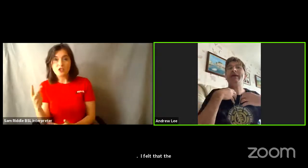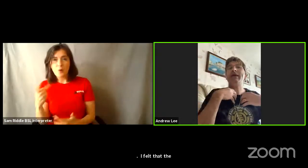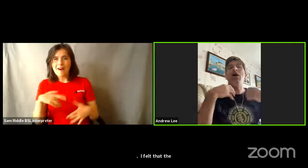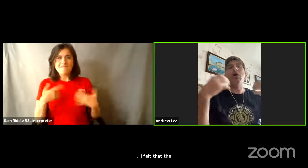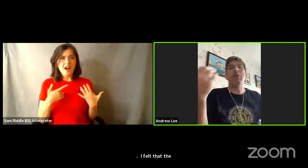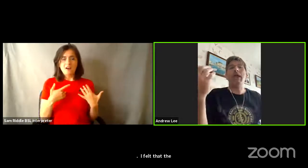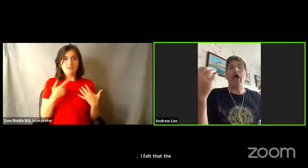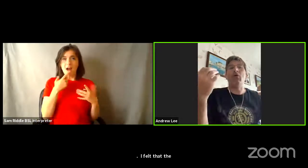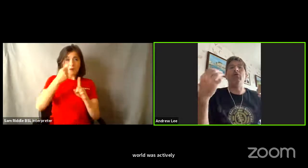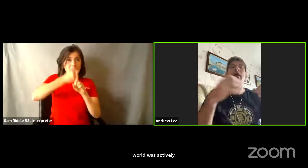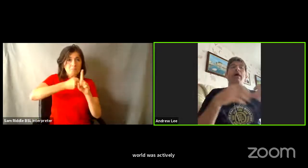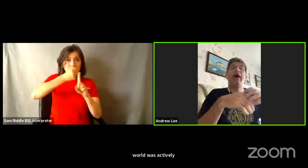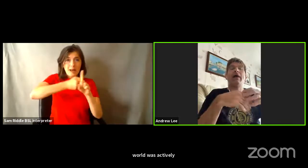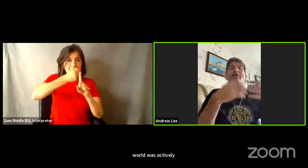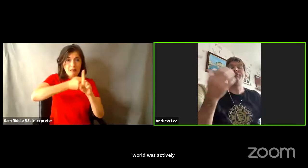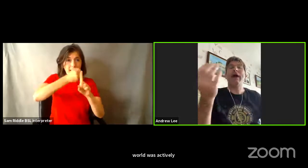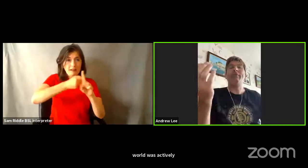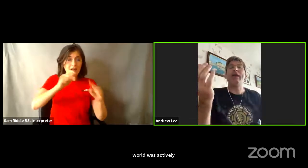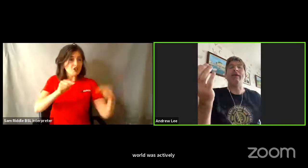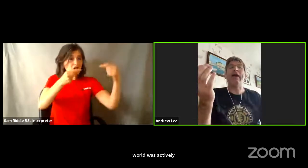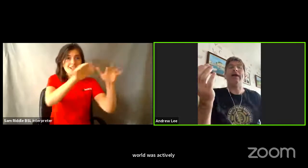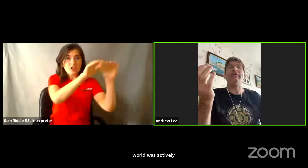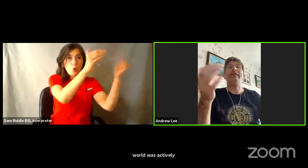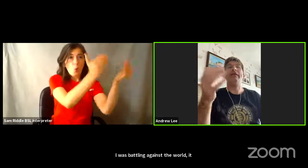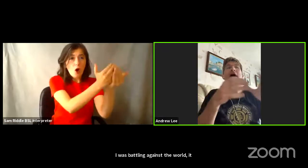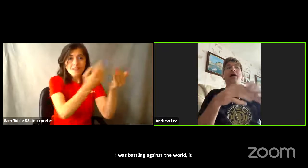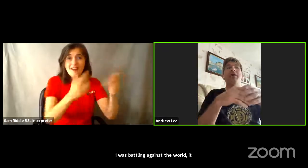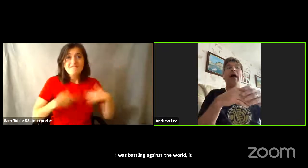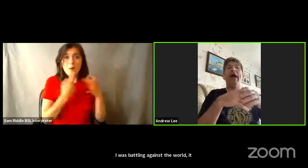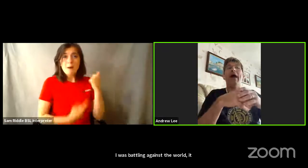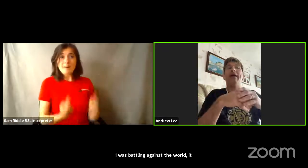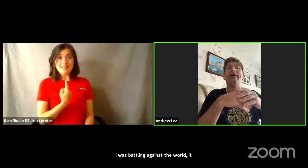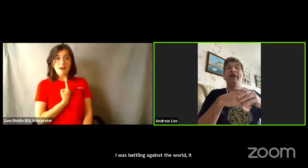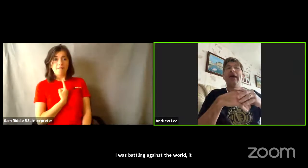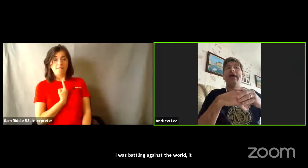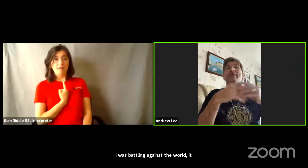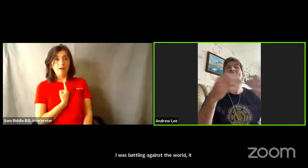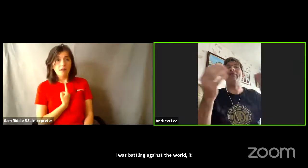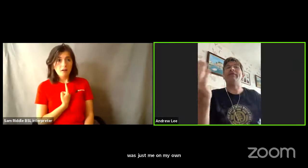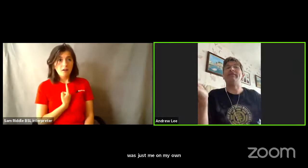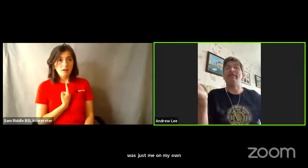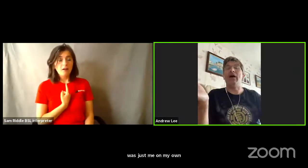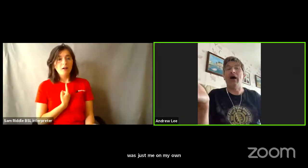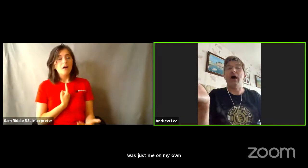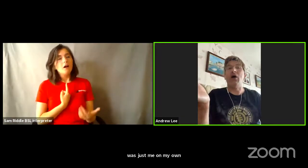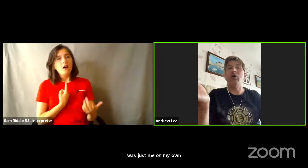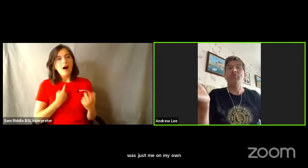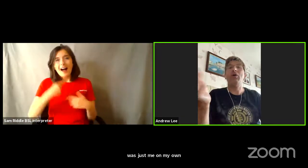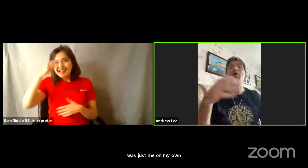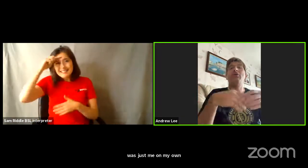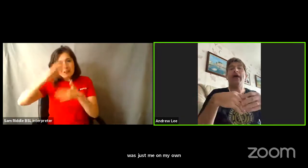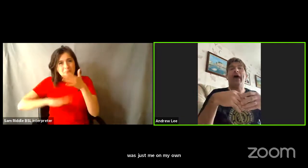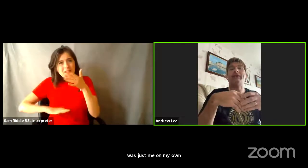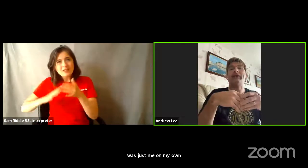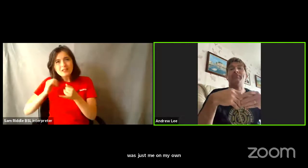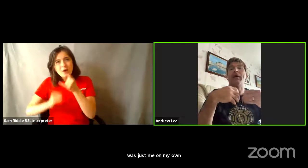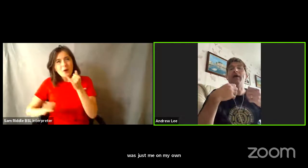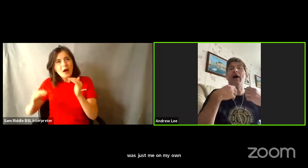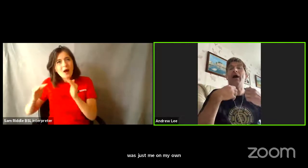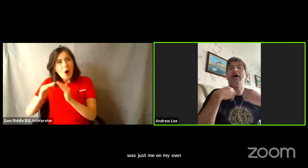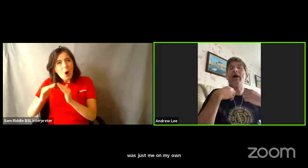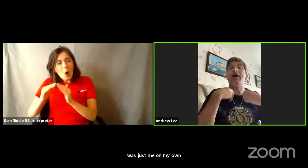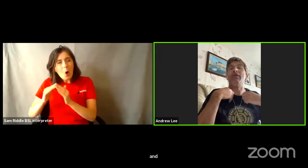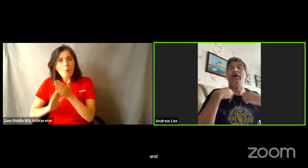just me on my own, and the family, and I had experiences at home that actually